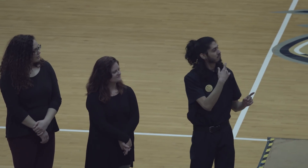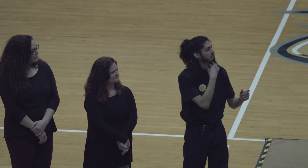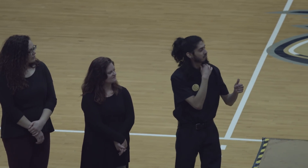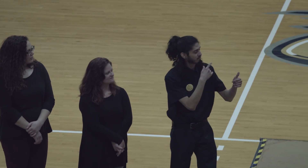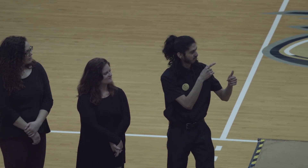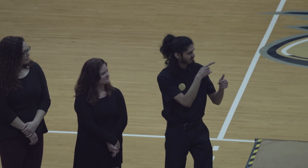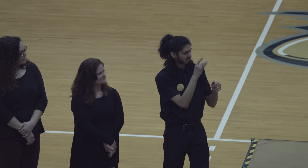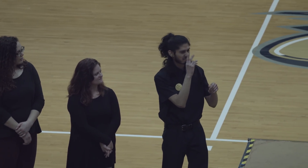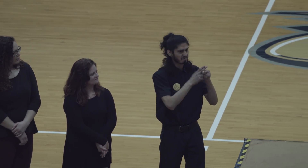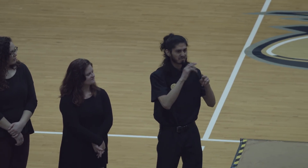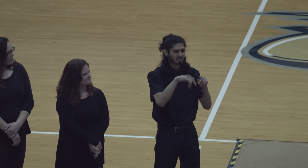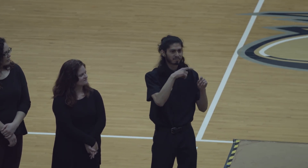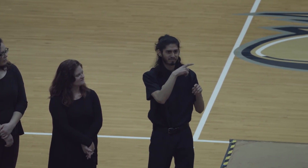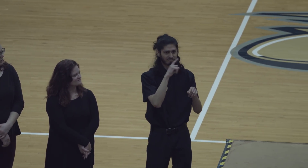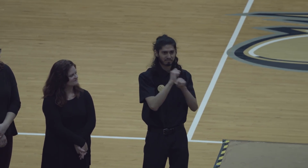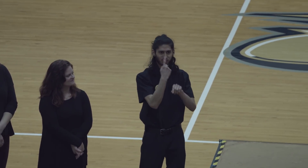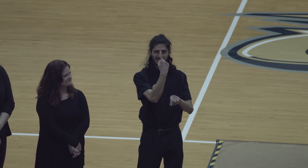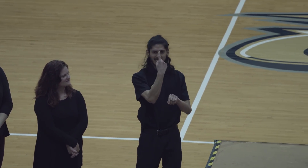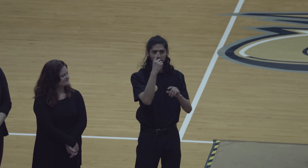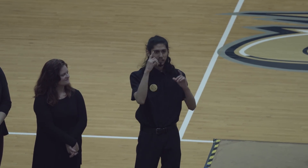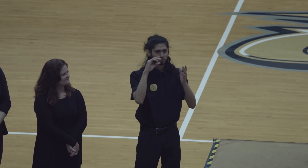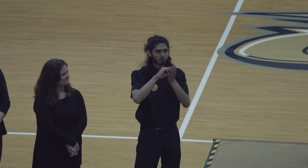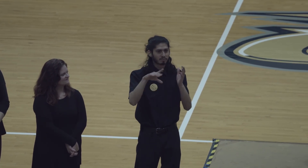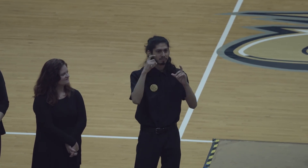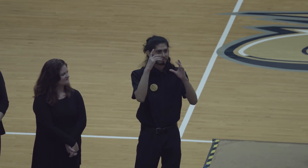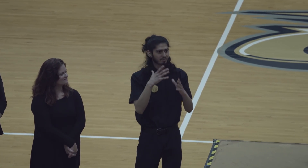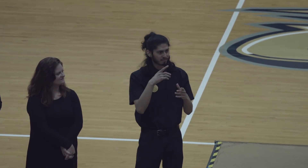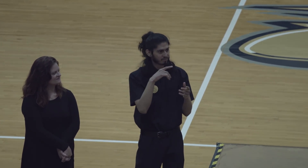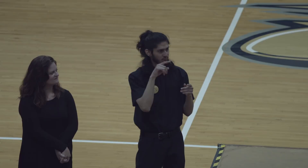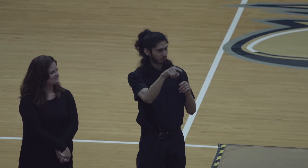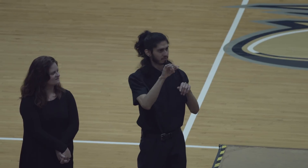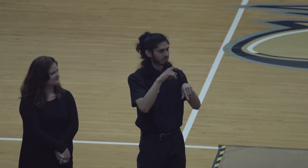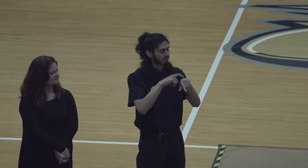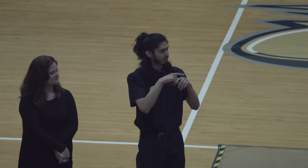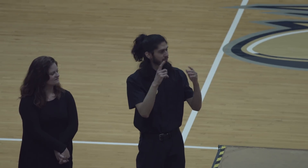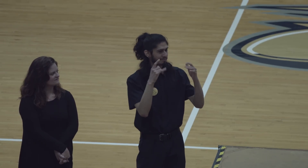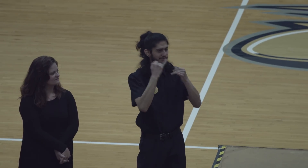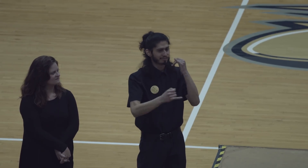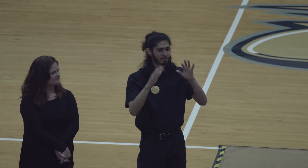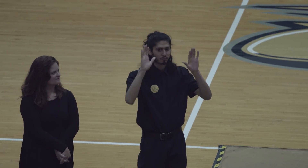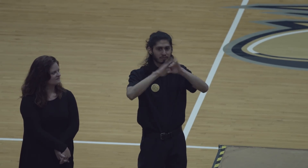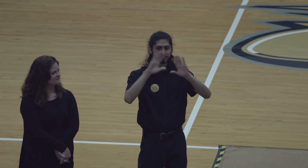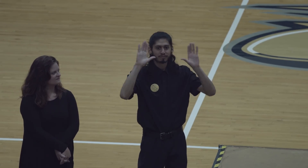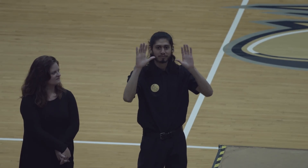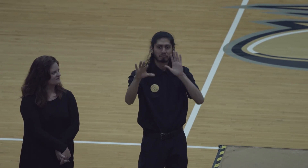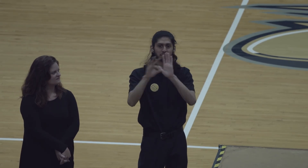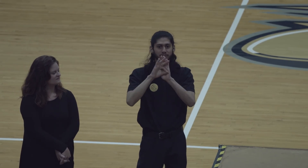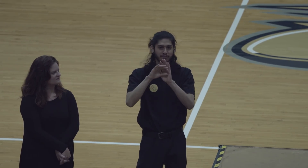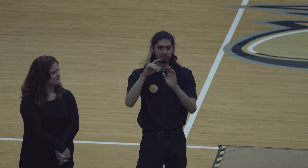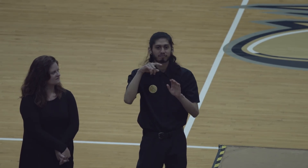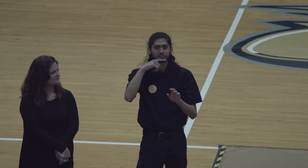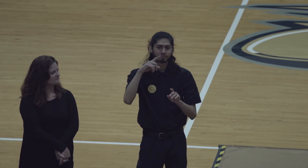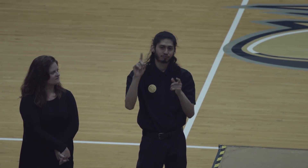that sentiment. Yoon, we'd like to ask you a question. You had mentioned that you were a student photographer at that time.